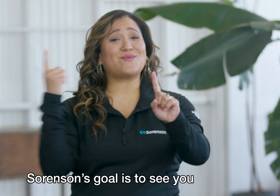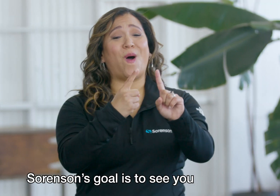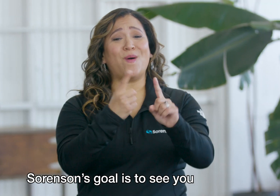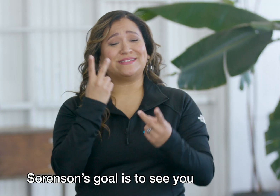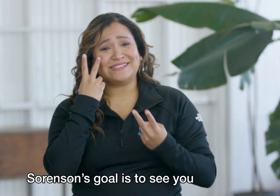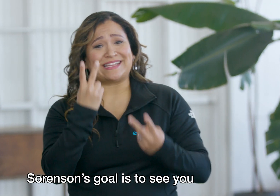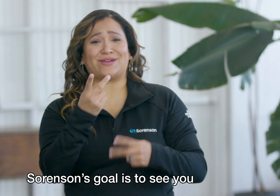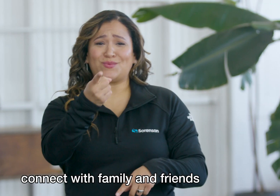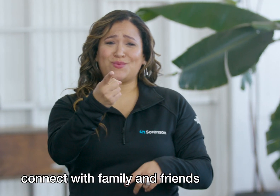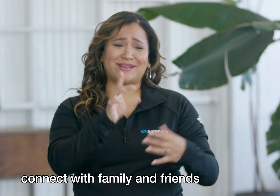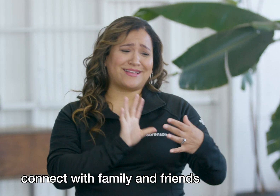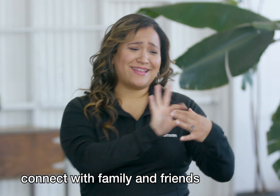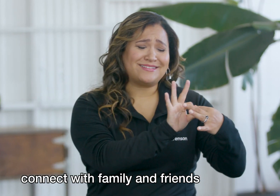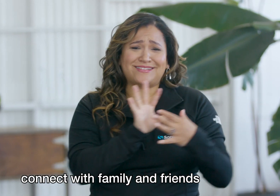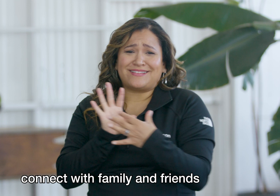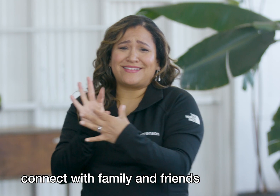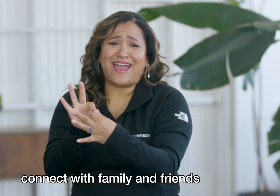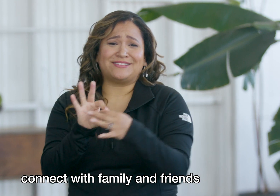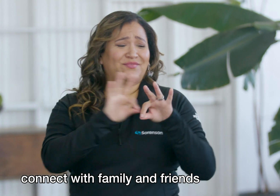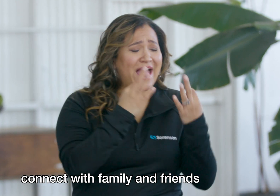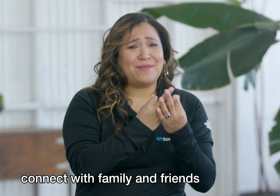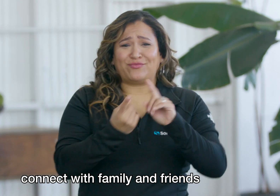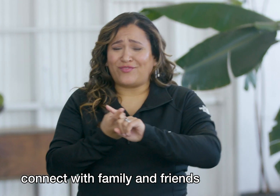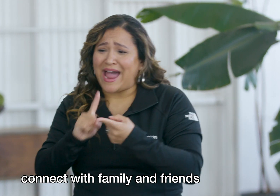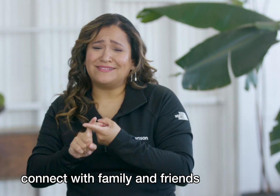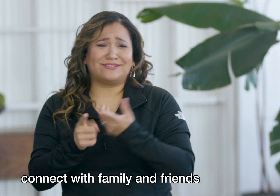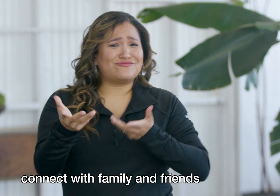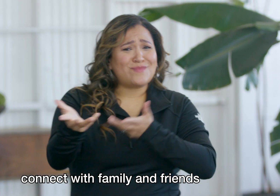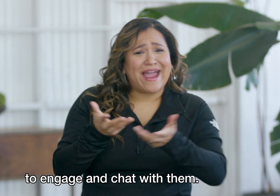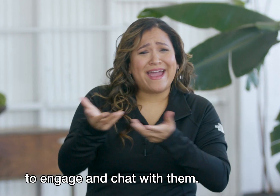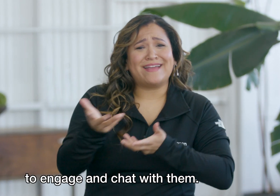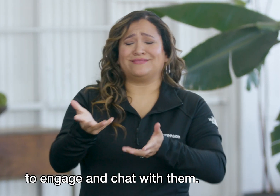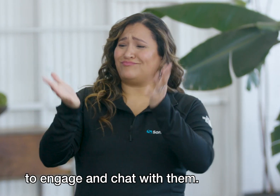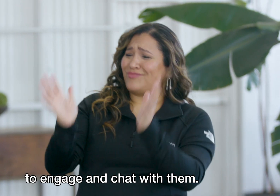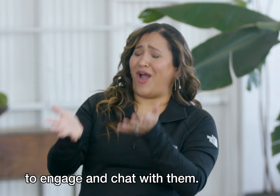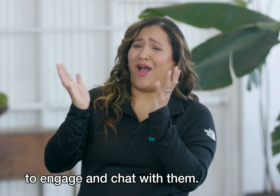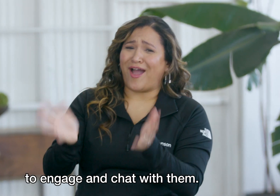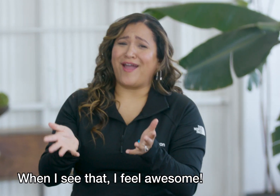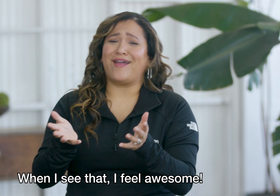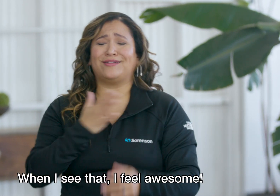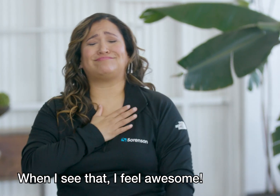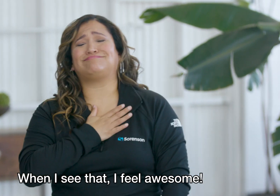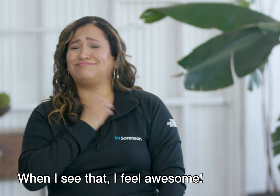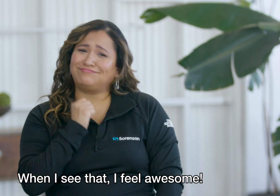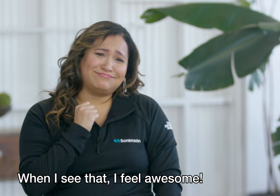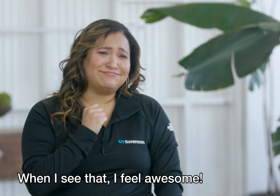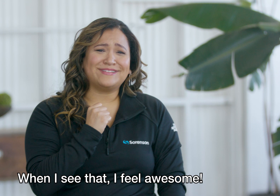Sorenson's goal is to see you connect with family and friends to engage and chat with them. When I see that, I feel